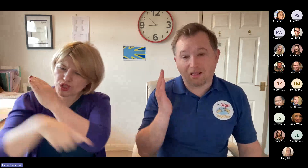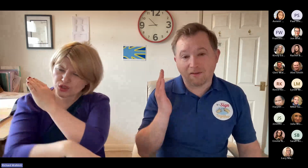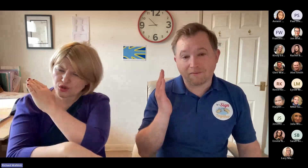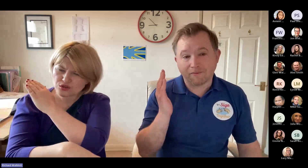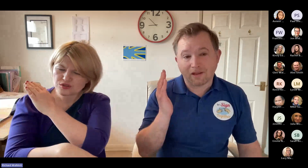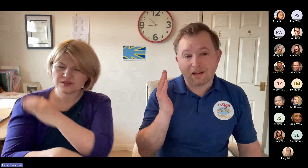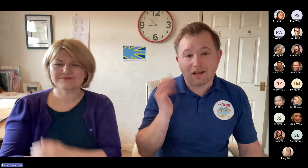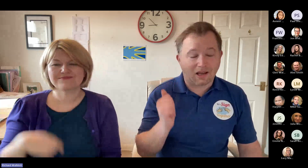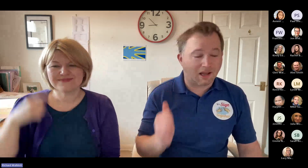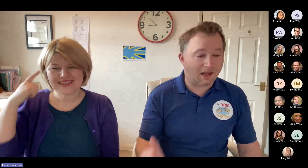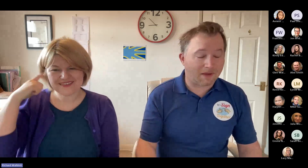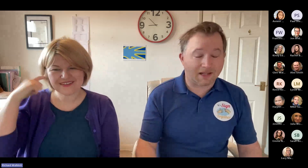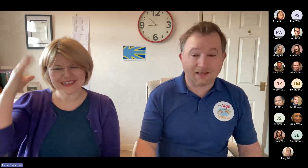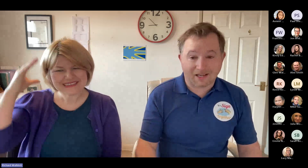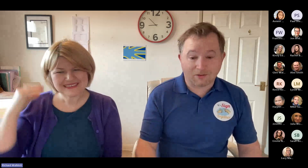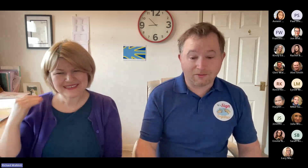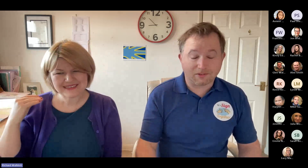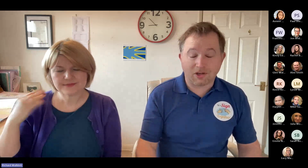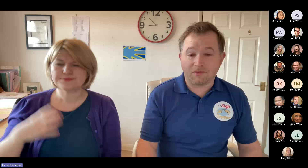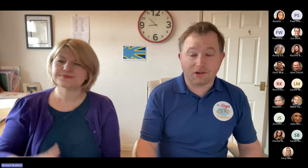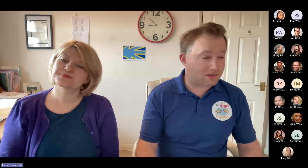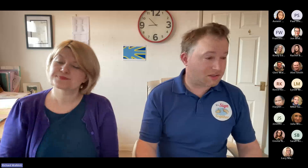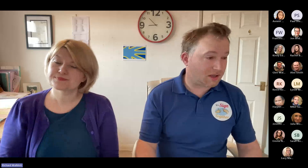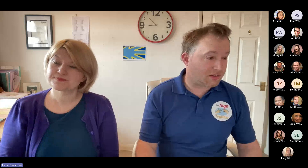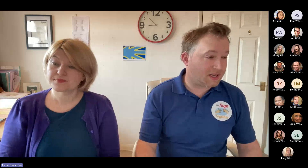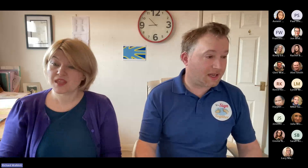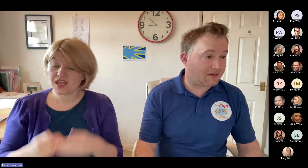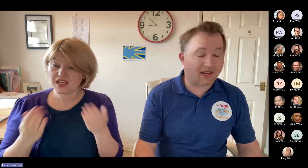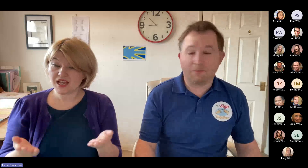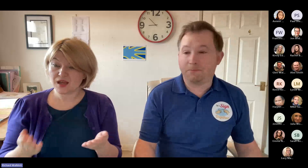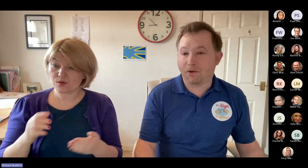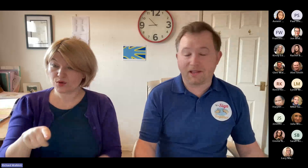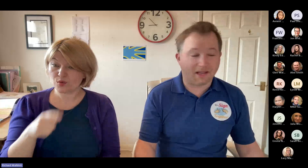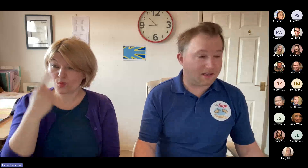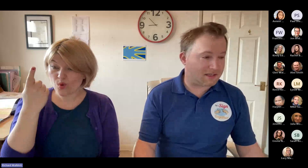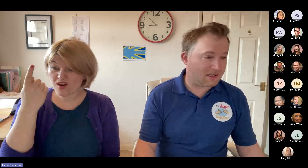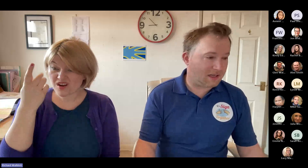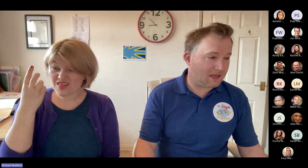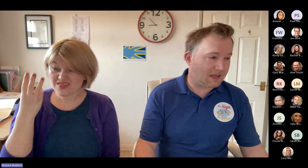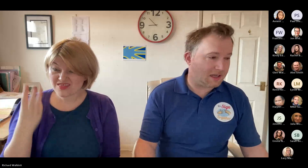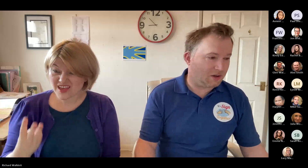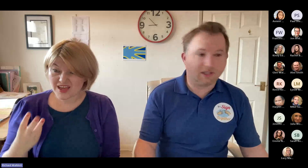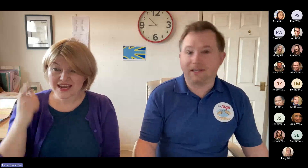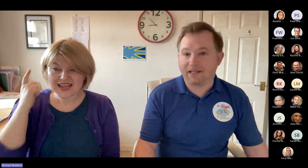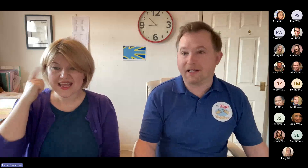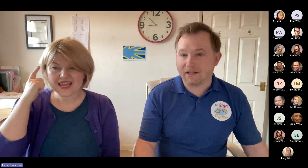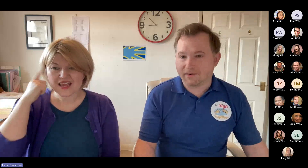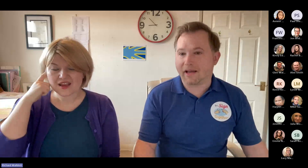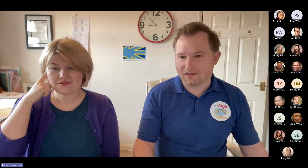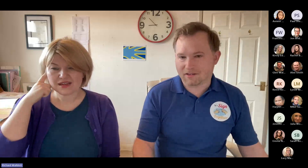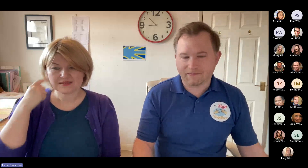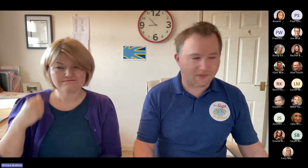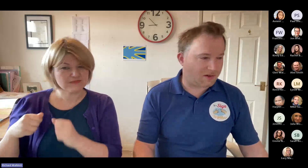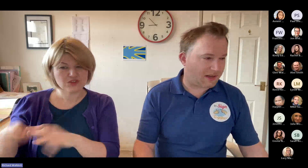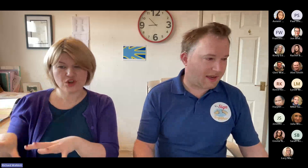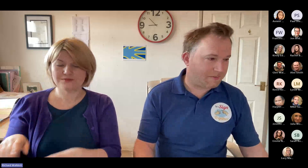well, and now you've lost a third of your hearing in both ears. You're going to need hearing aids. Okay,